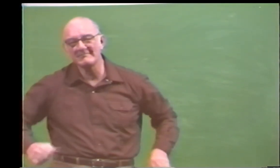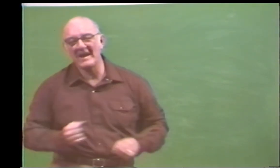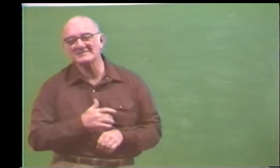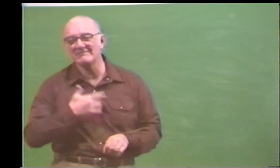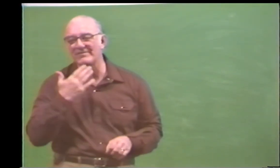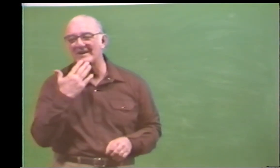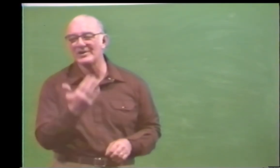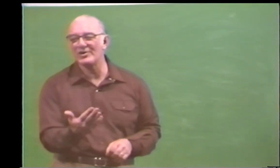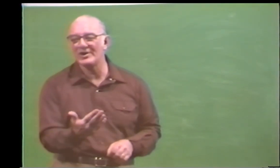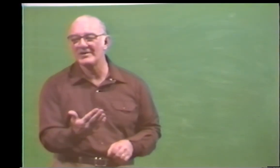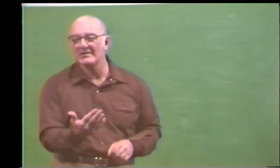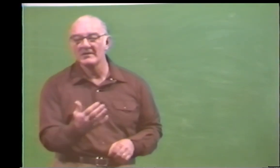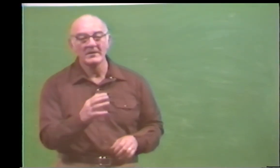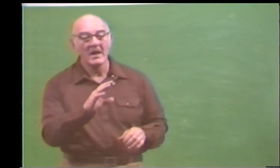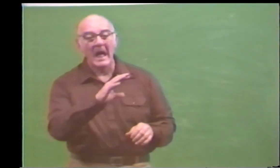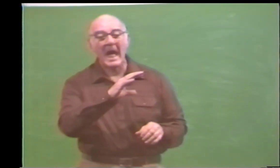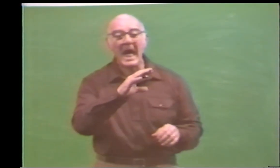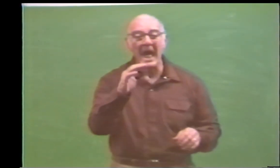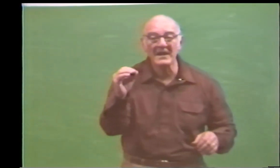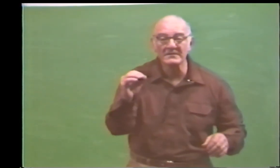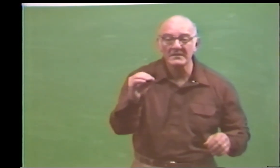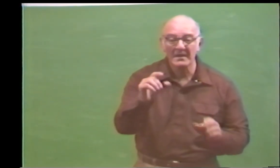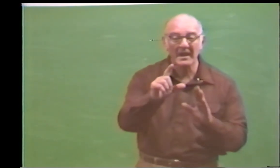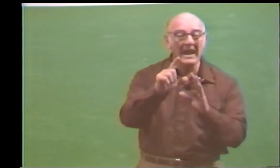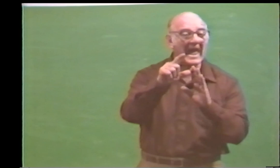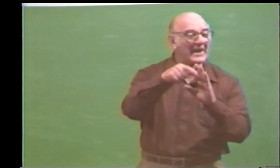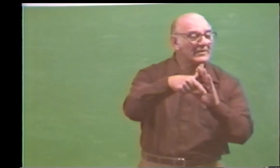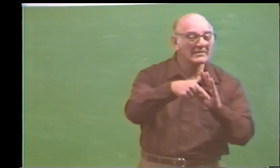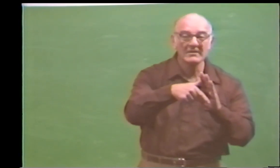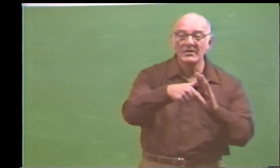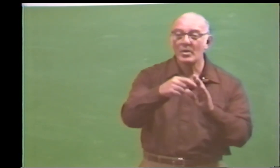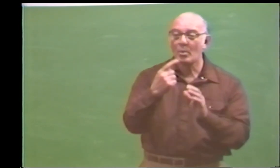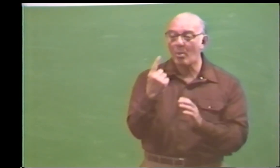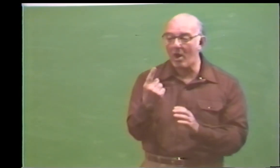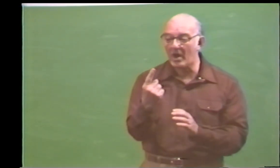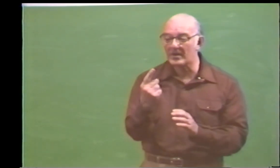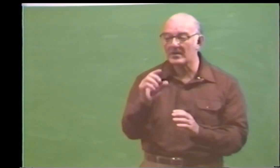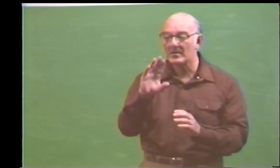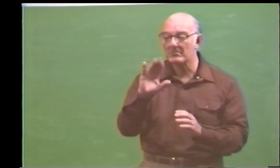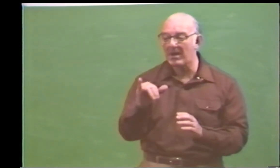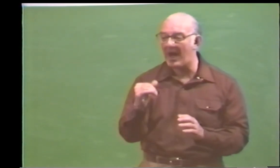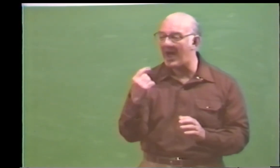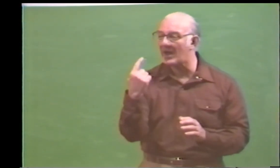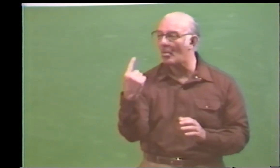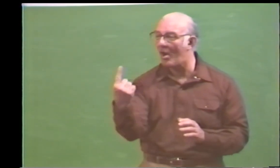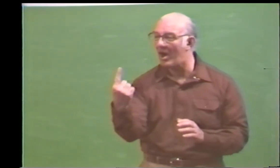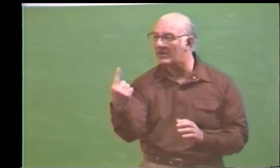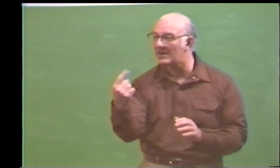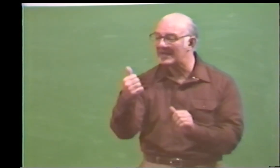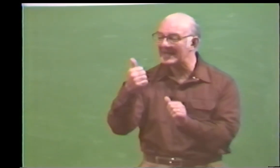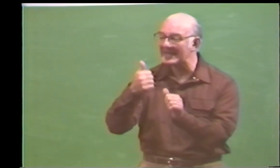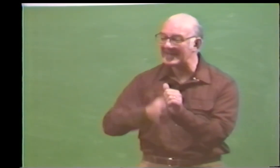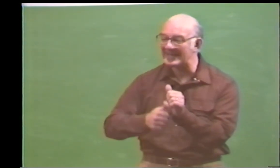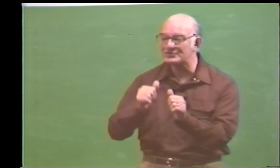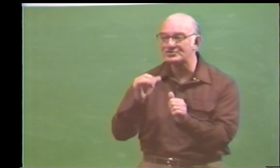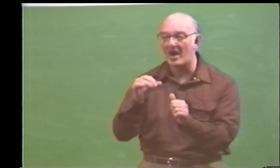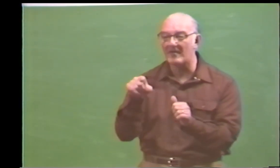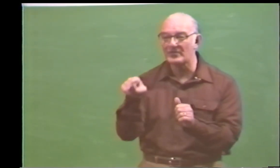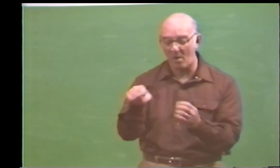makes them feel good. And later, one by one, each of